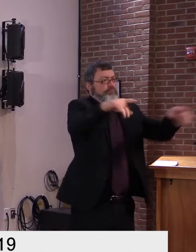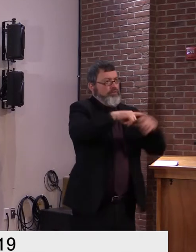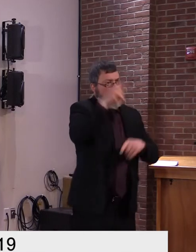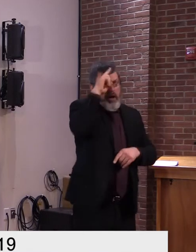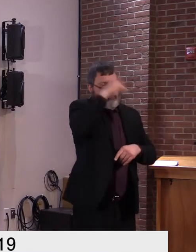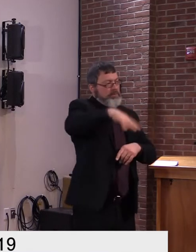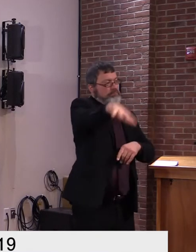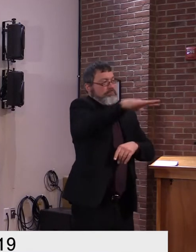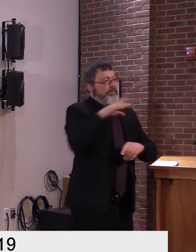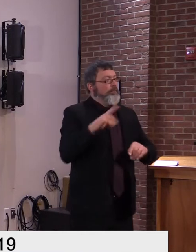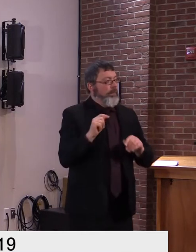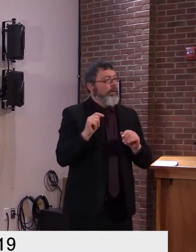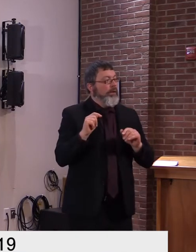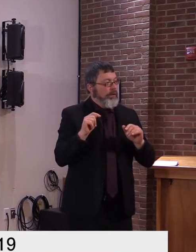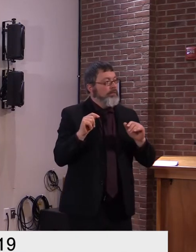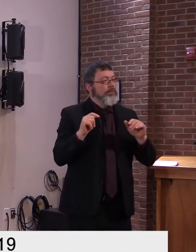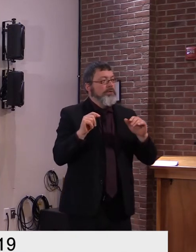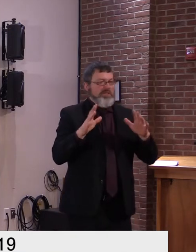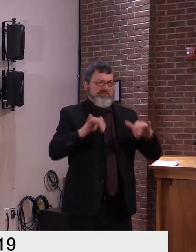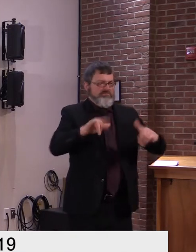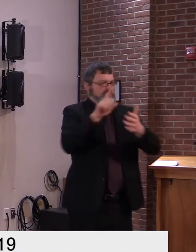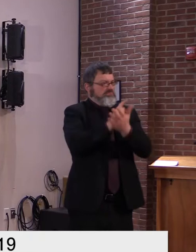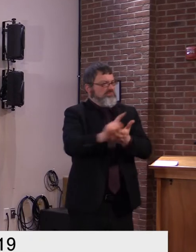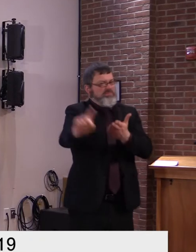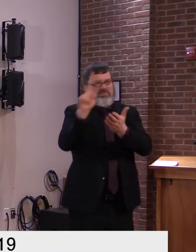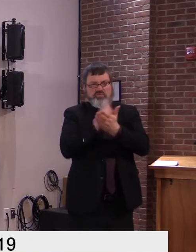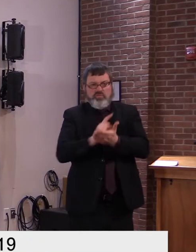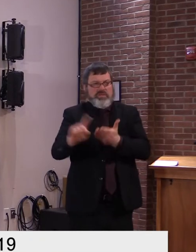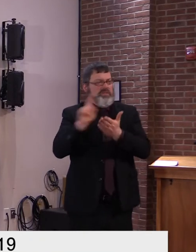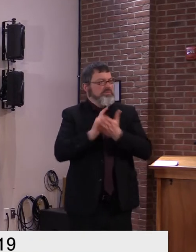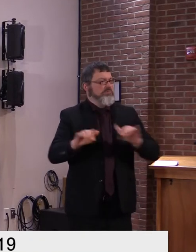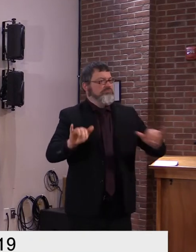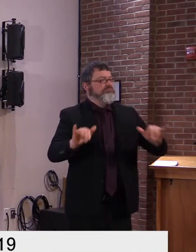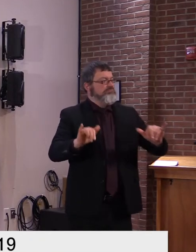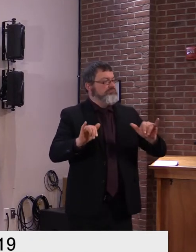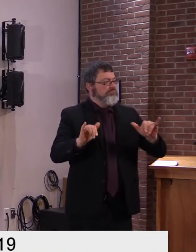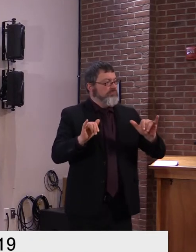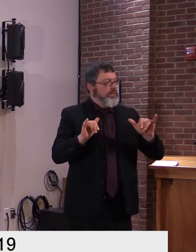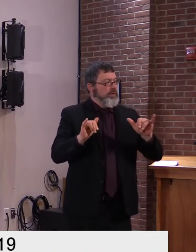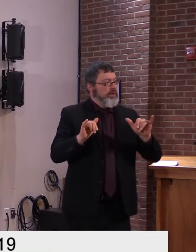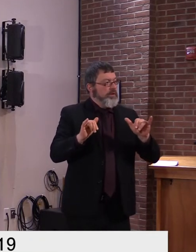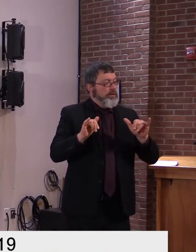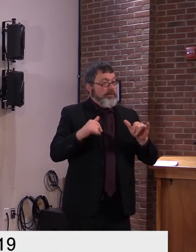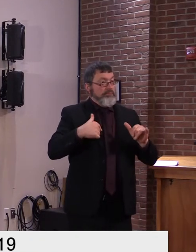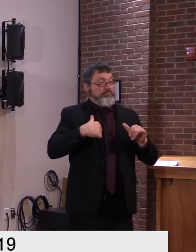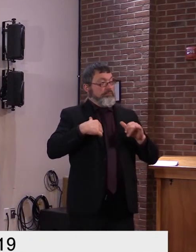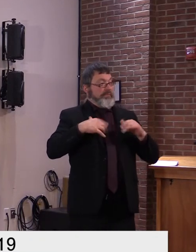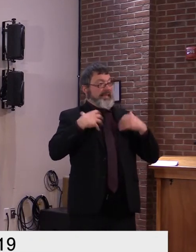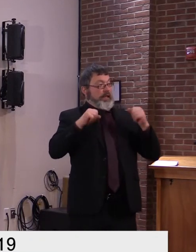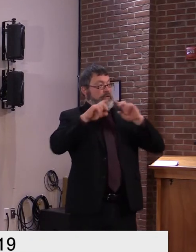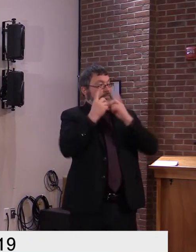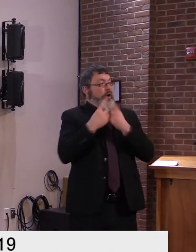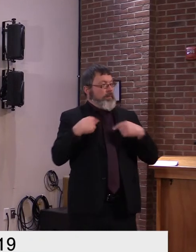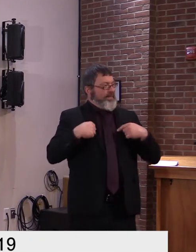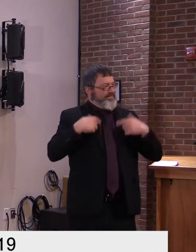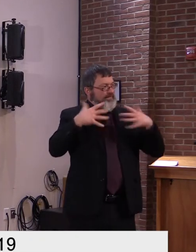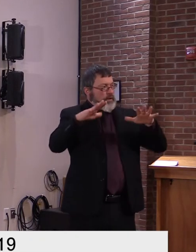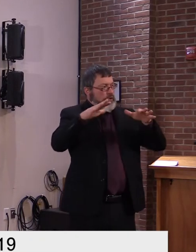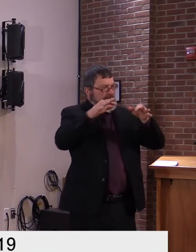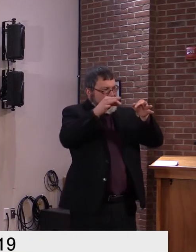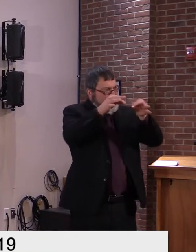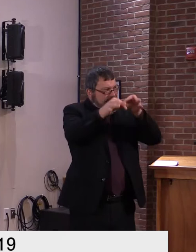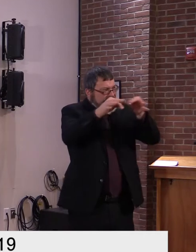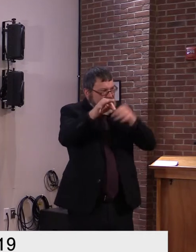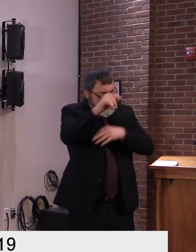We're providing guidance to hospitals regarding the remaining higher risk healthcare workers who don't work within their